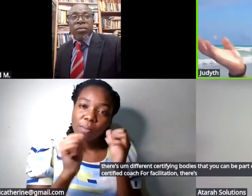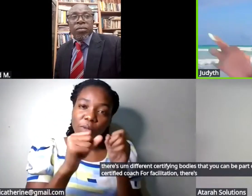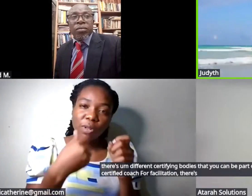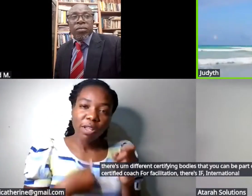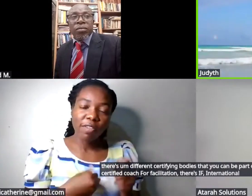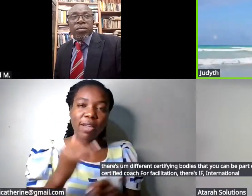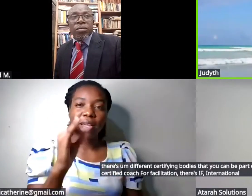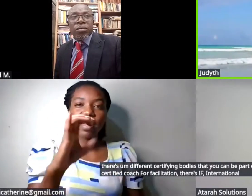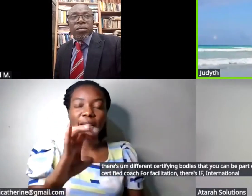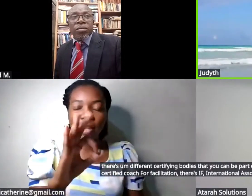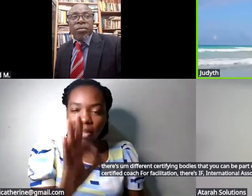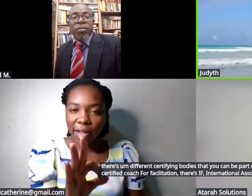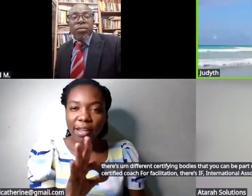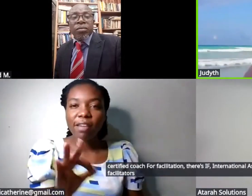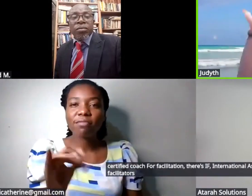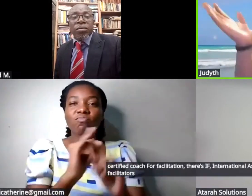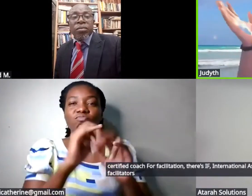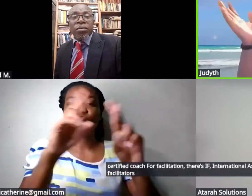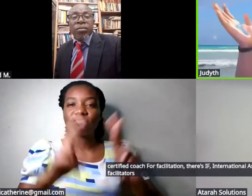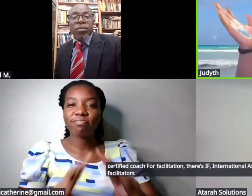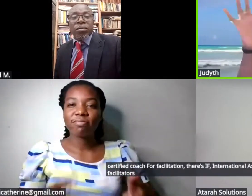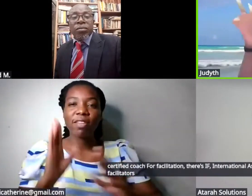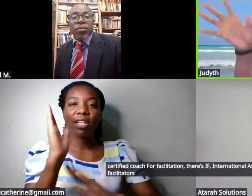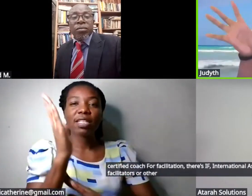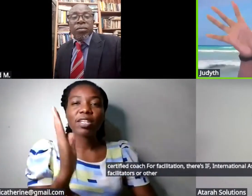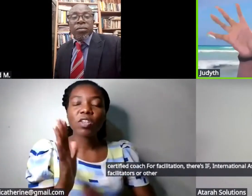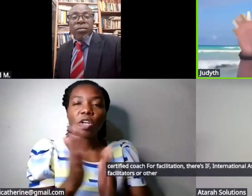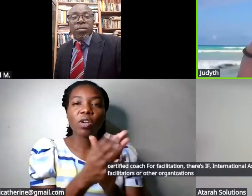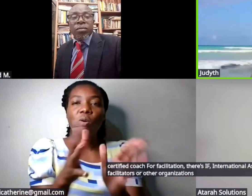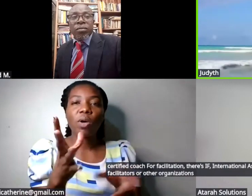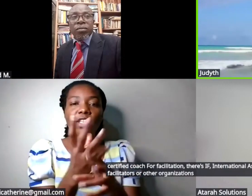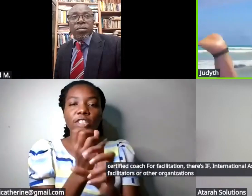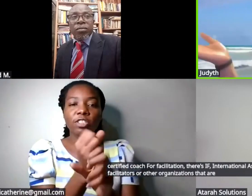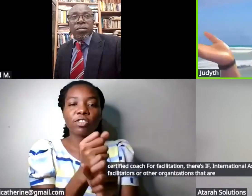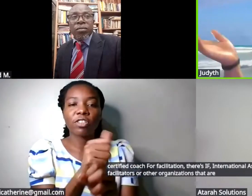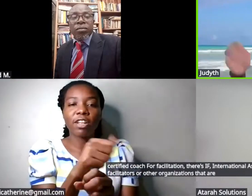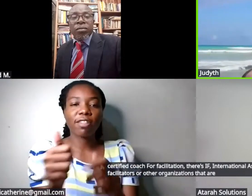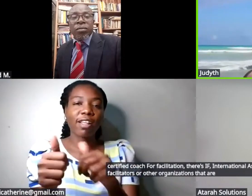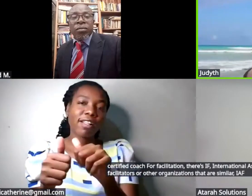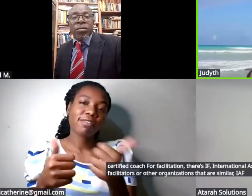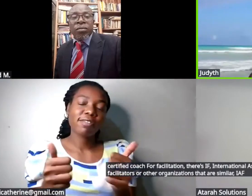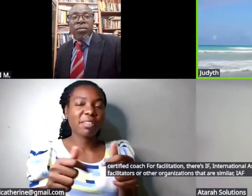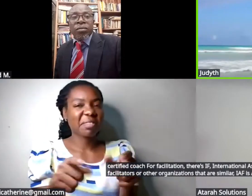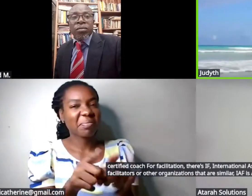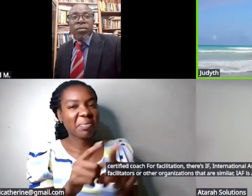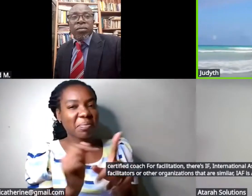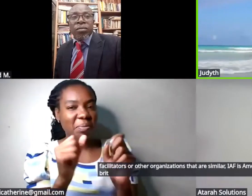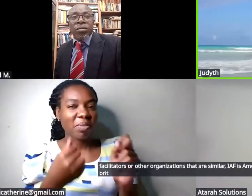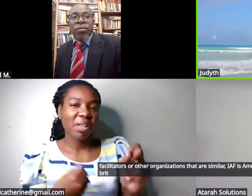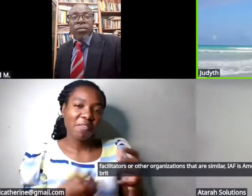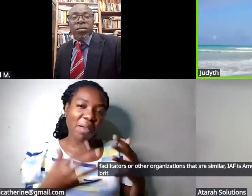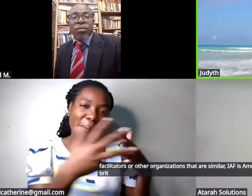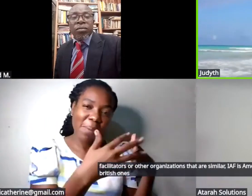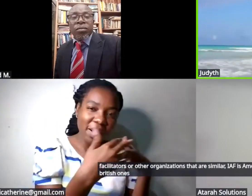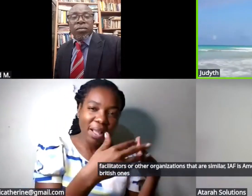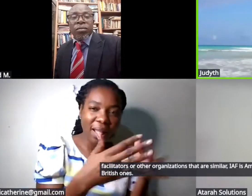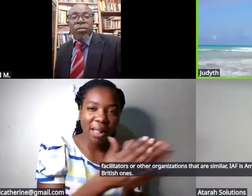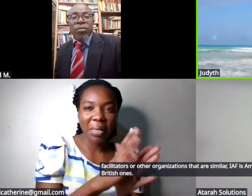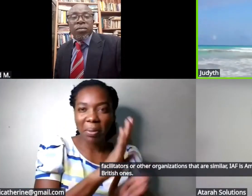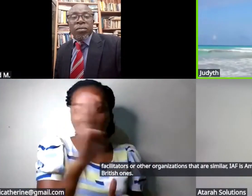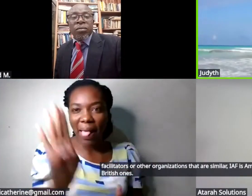of Facilitators, or other organizations that are similar. IAF is American, they're British ones. There's